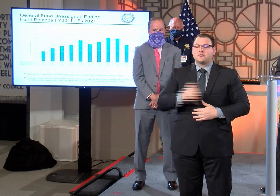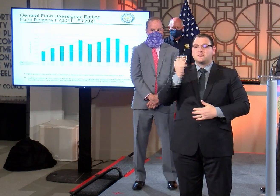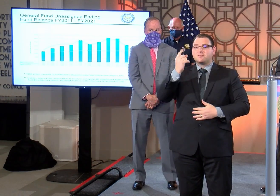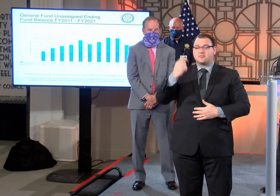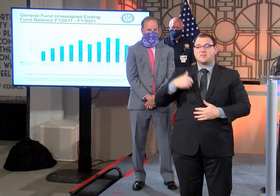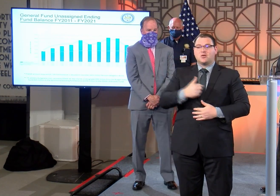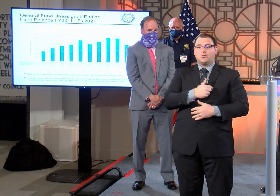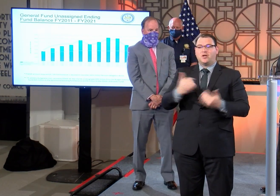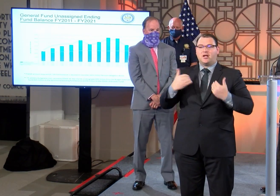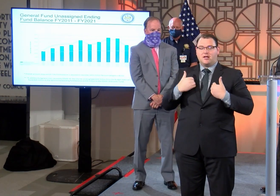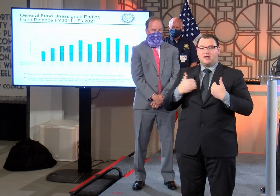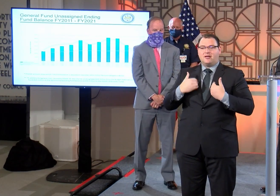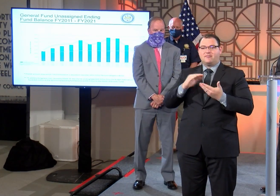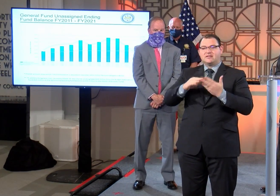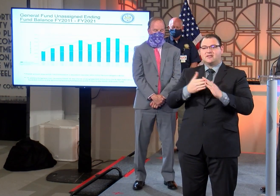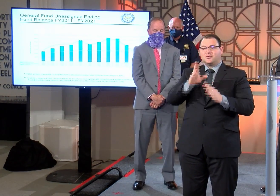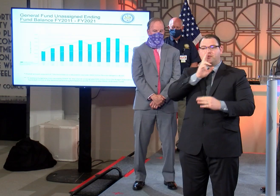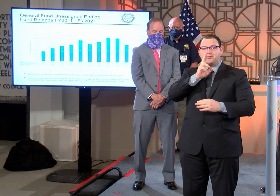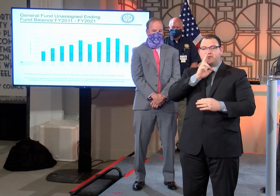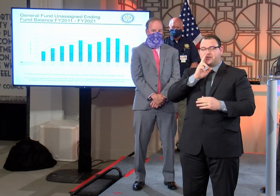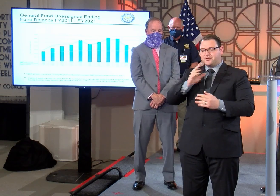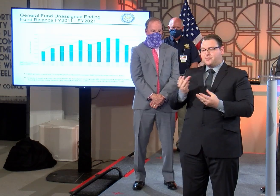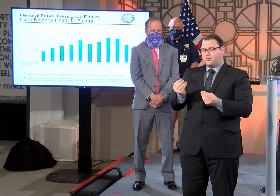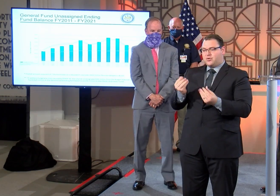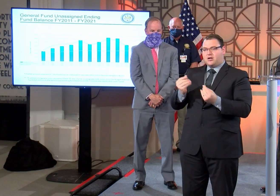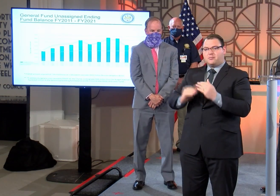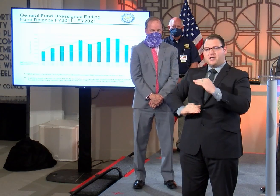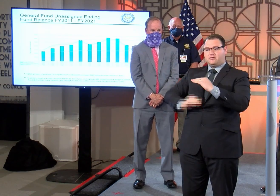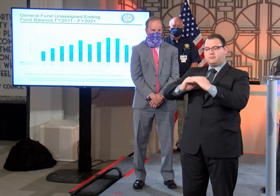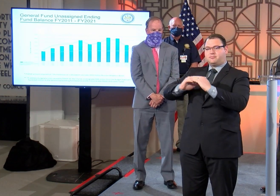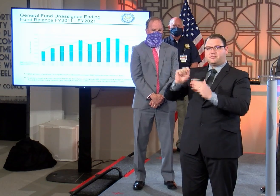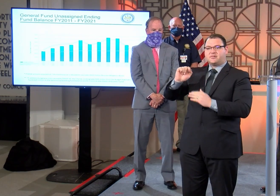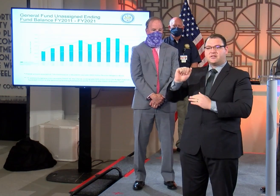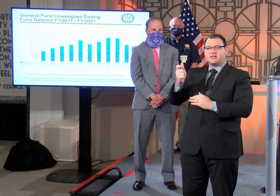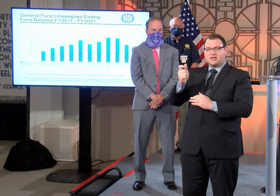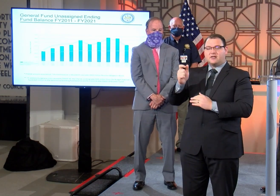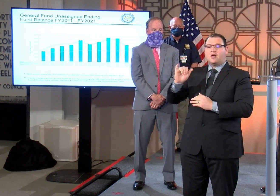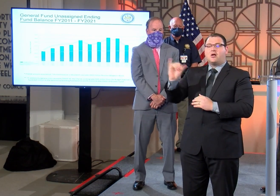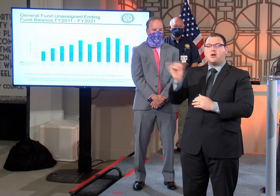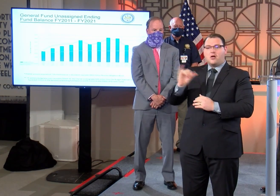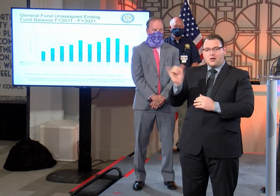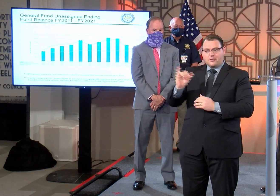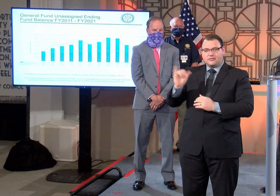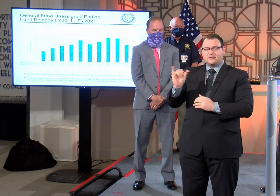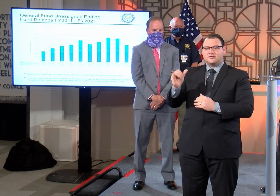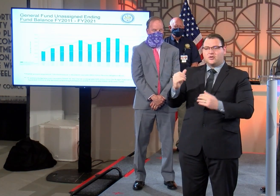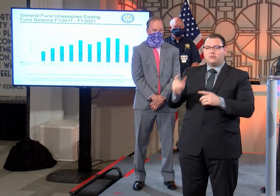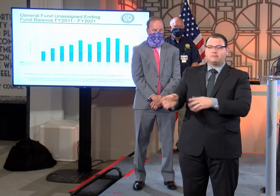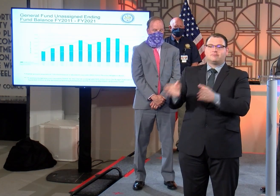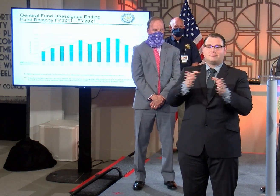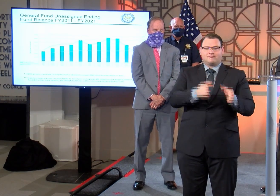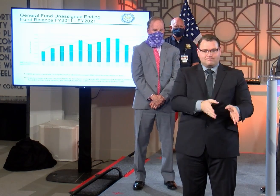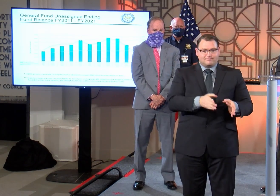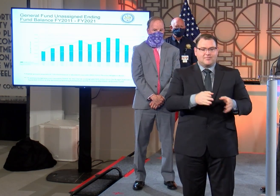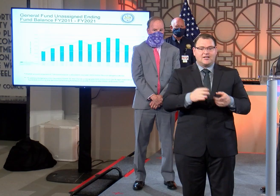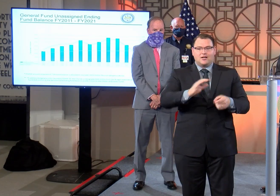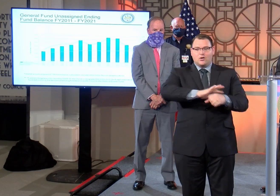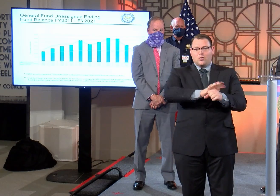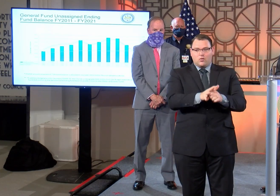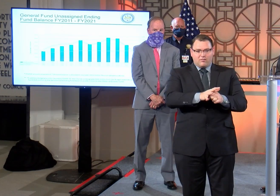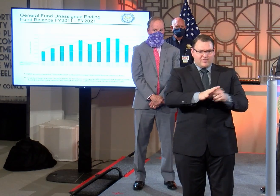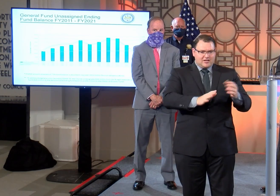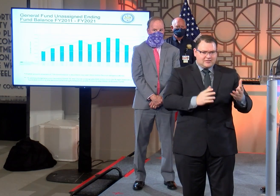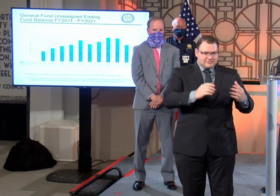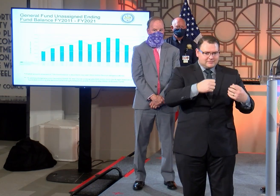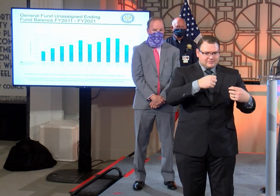cap while contending with the loss of revenues from COVID-19 in 2021 and possibly